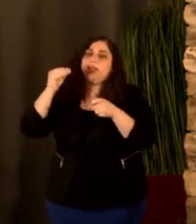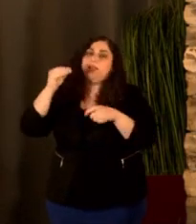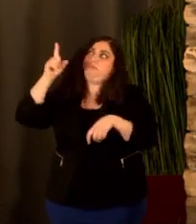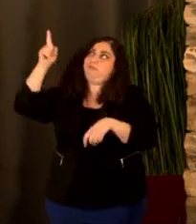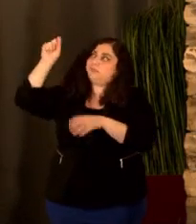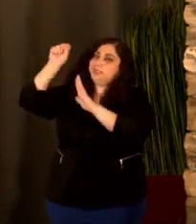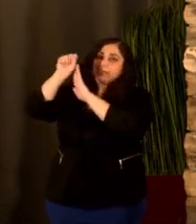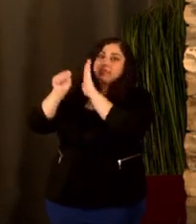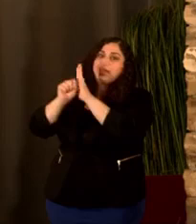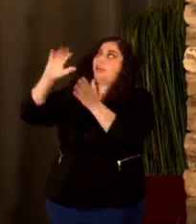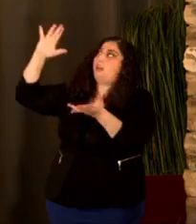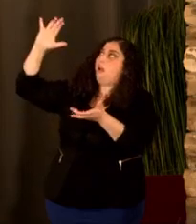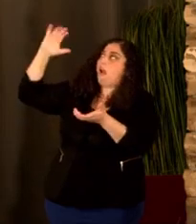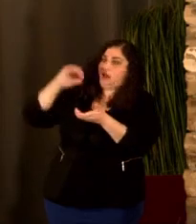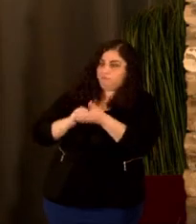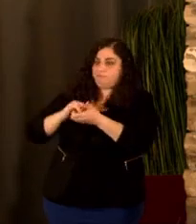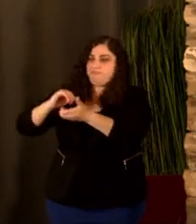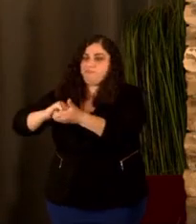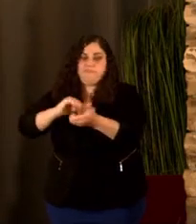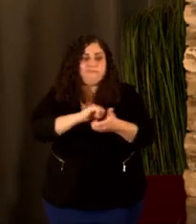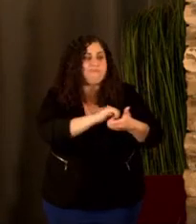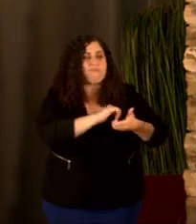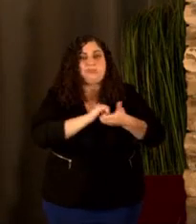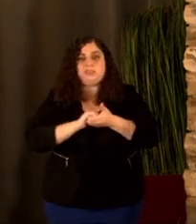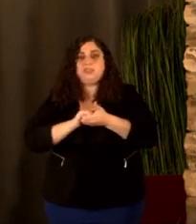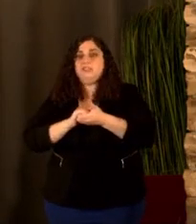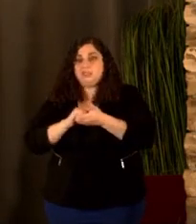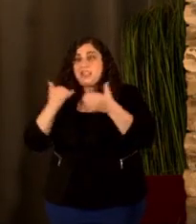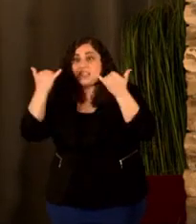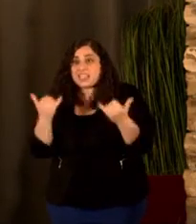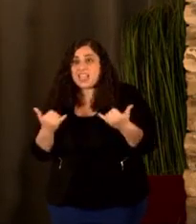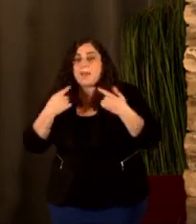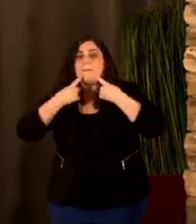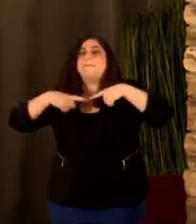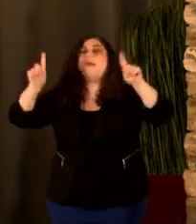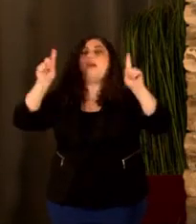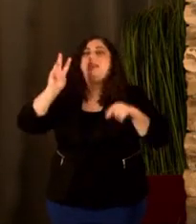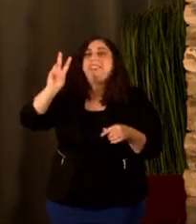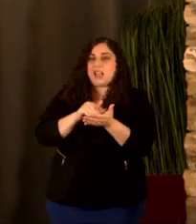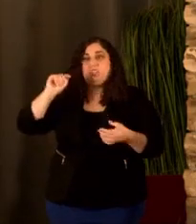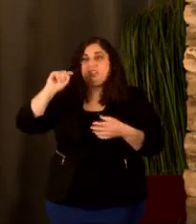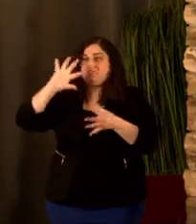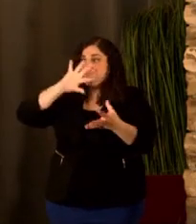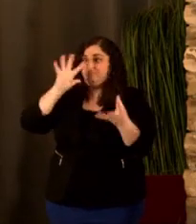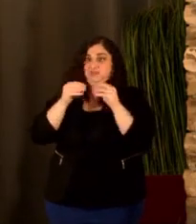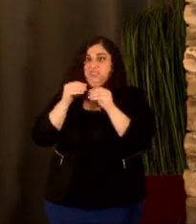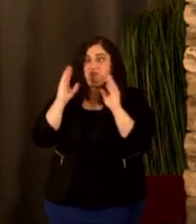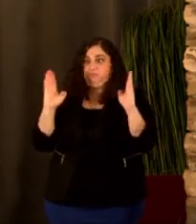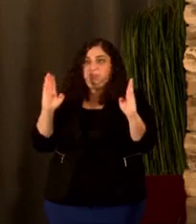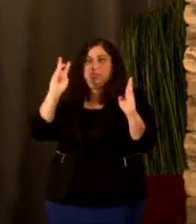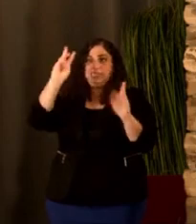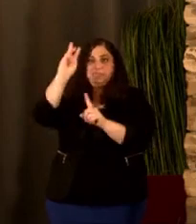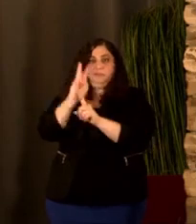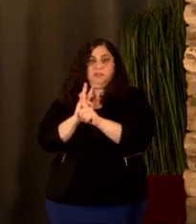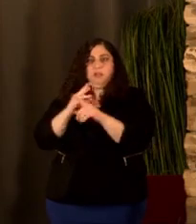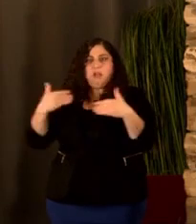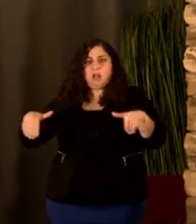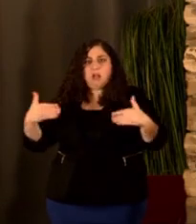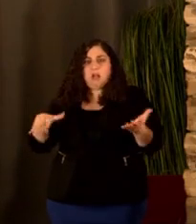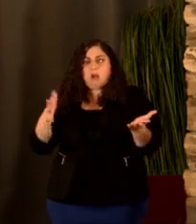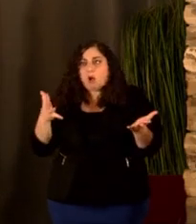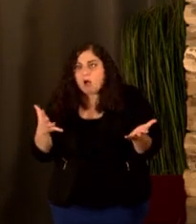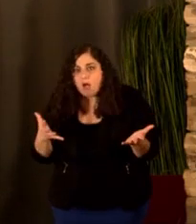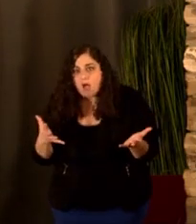demonstrable example, 6,000 units over a 6-month, demonstrable example of what we're capable